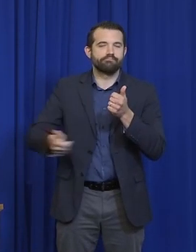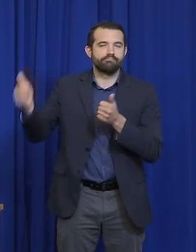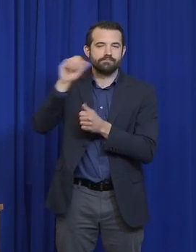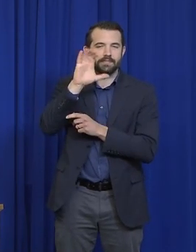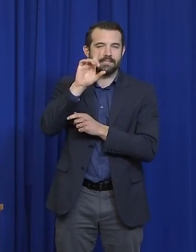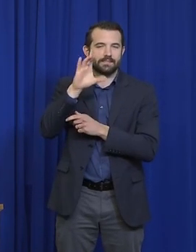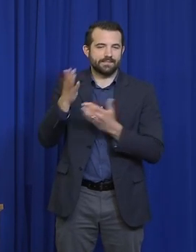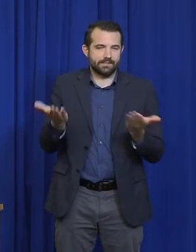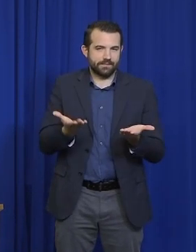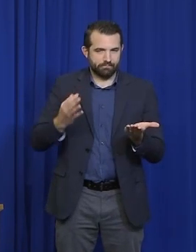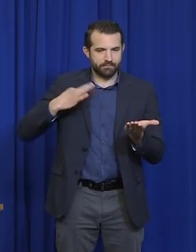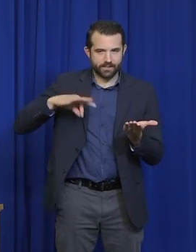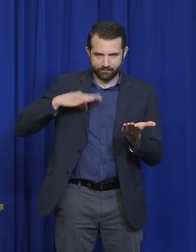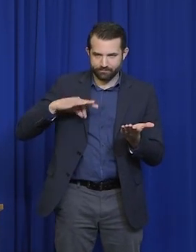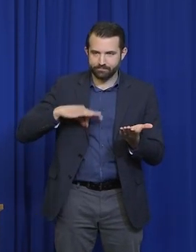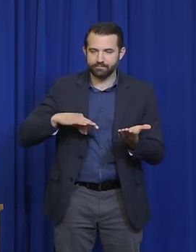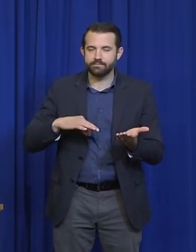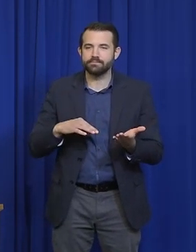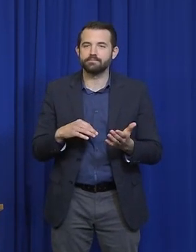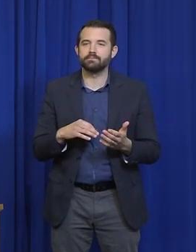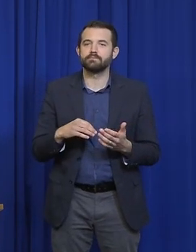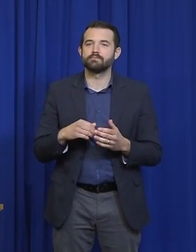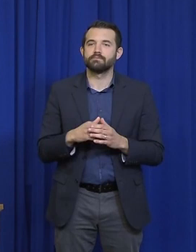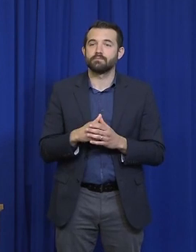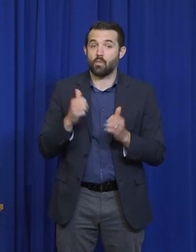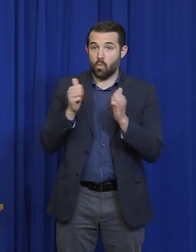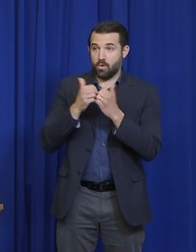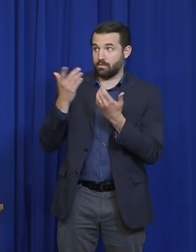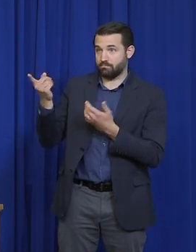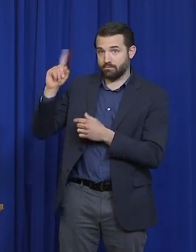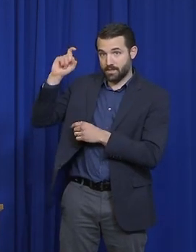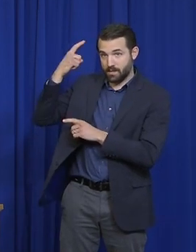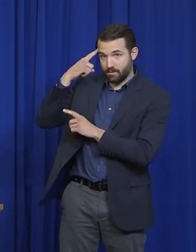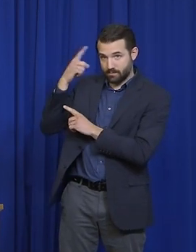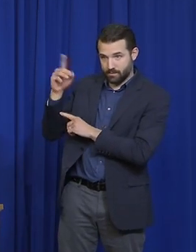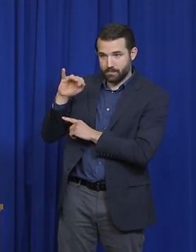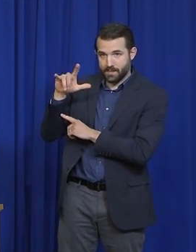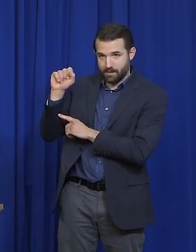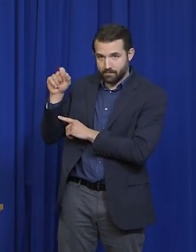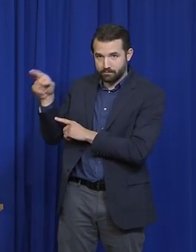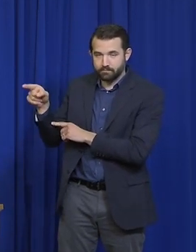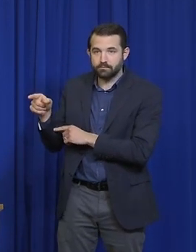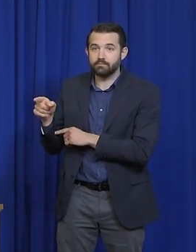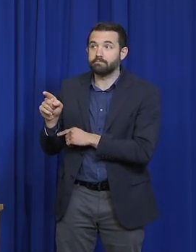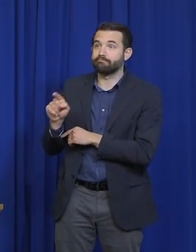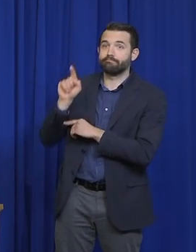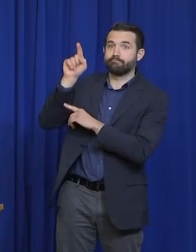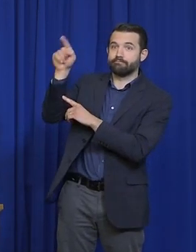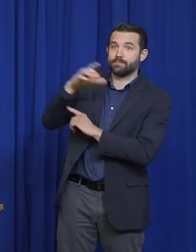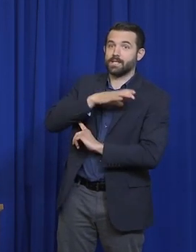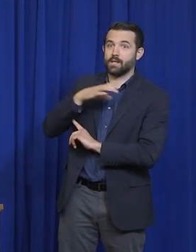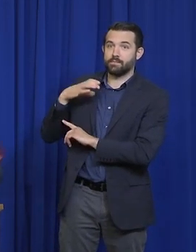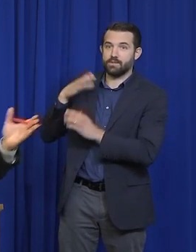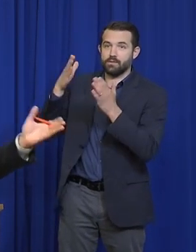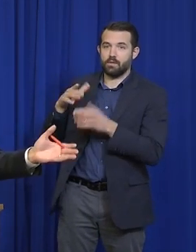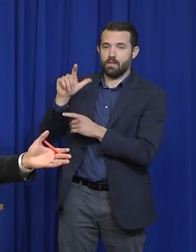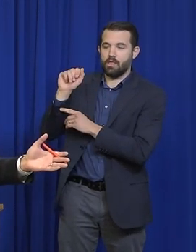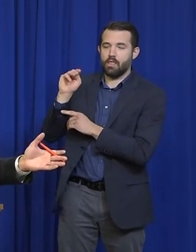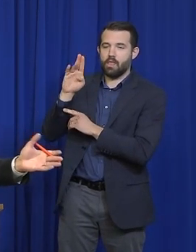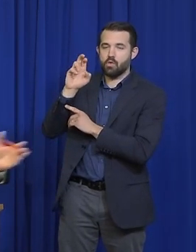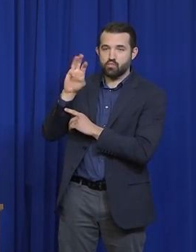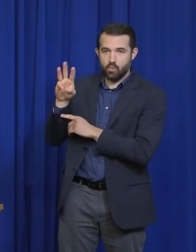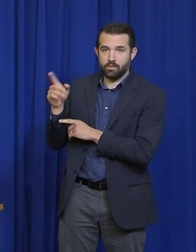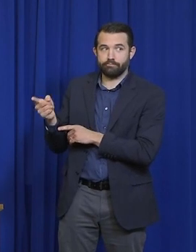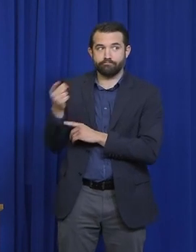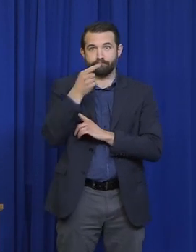Prevention I'm joined this afternoon by Governor Janet Mills Commissioner Jean member of the Department of Health and Human Services Commissioner